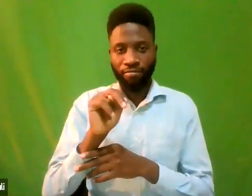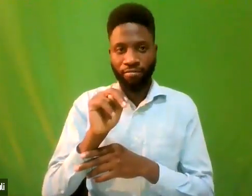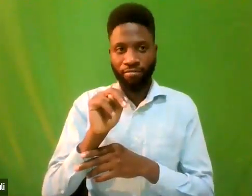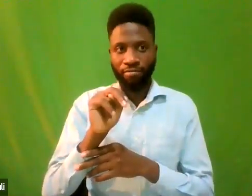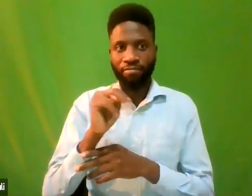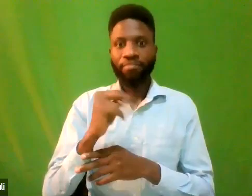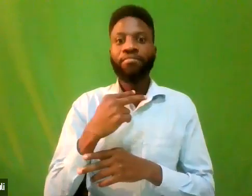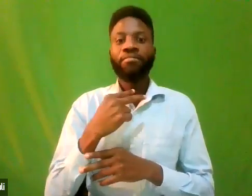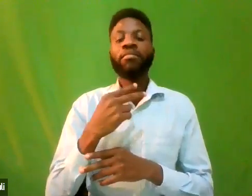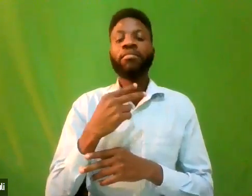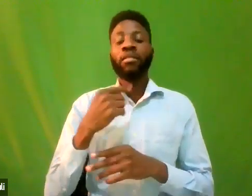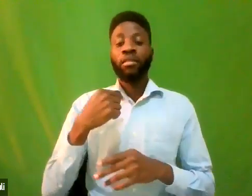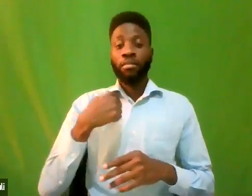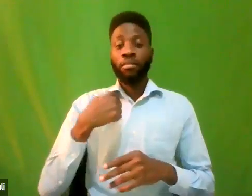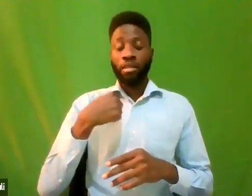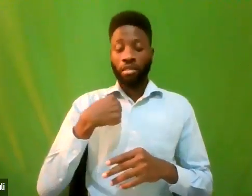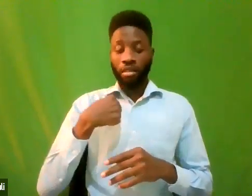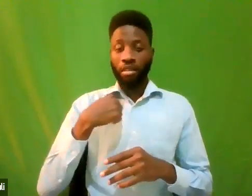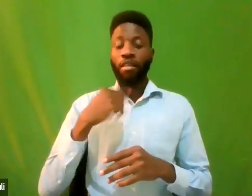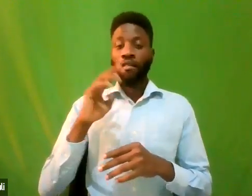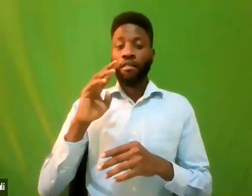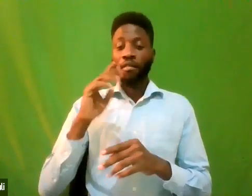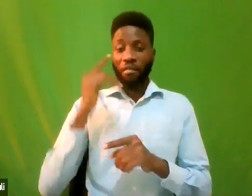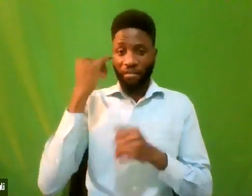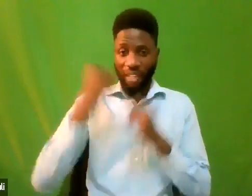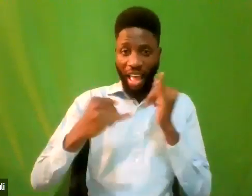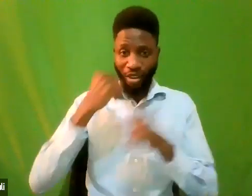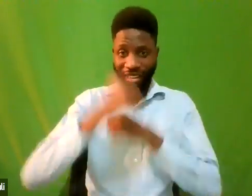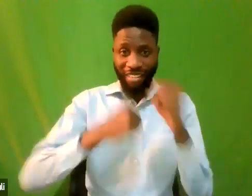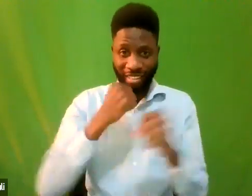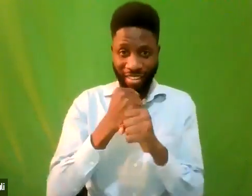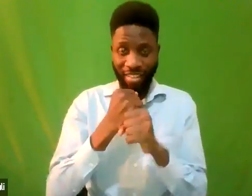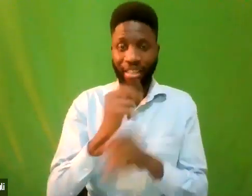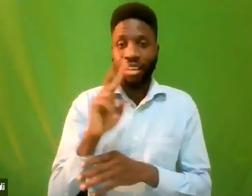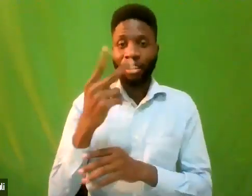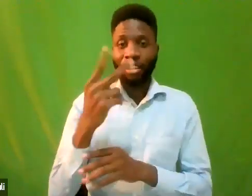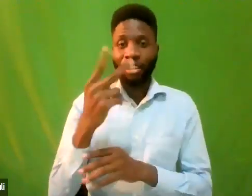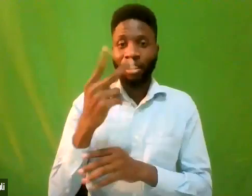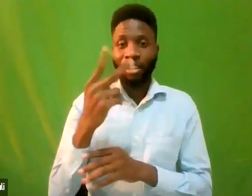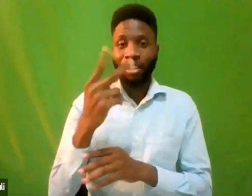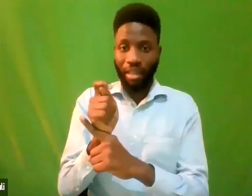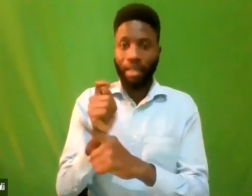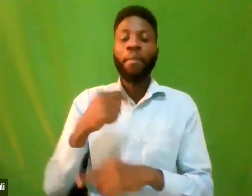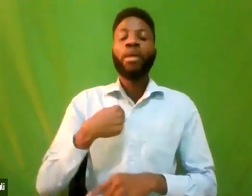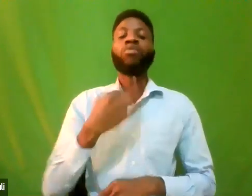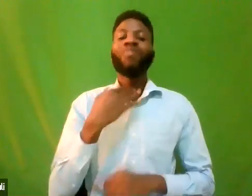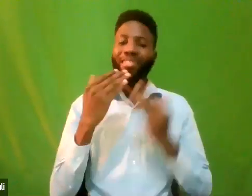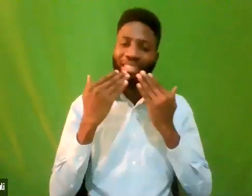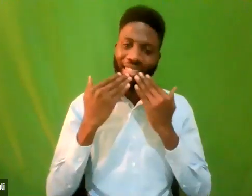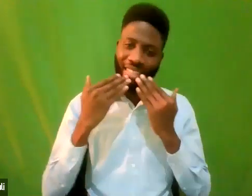in my final year, second semester. I want to give my sincere gratitude to her